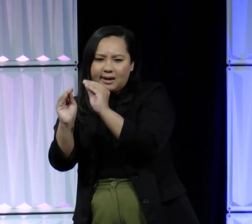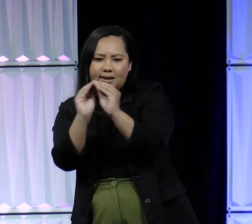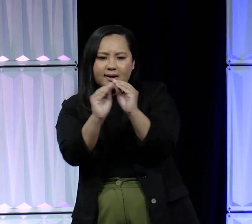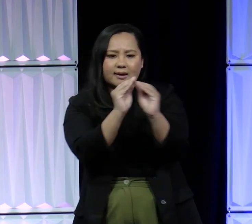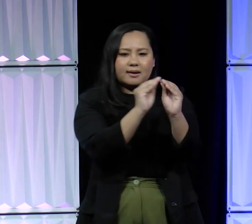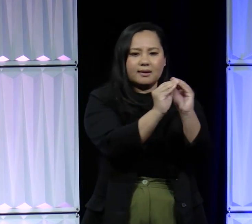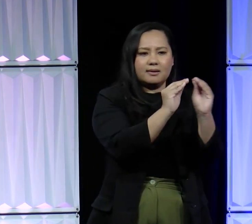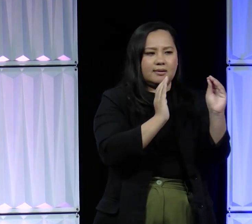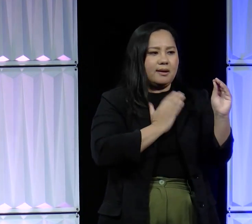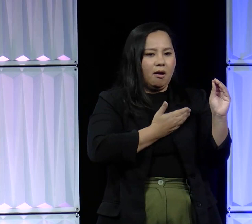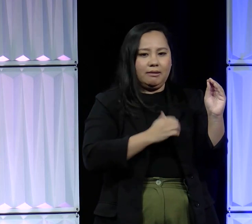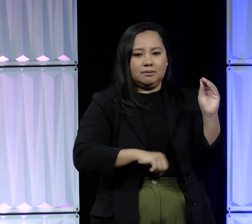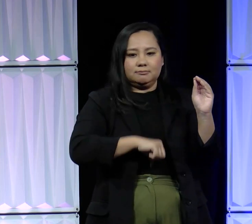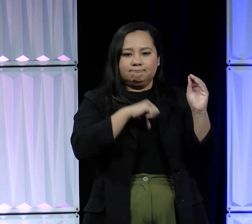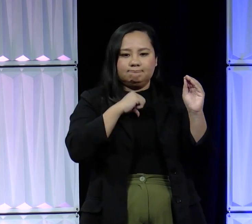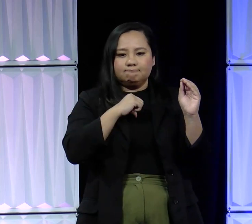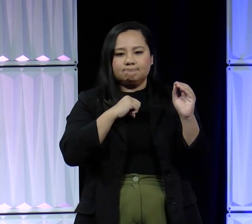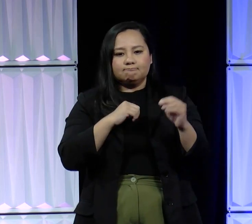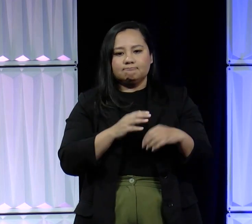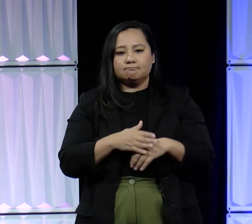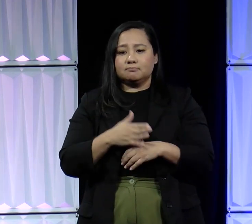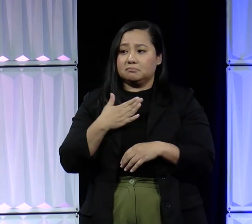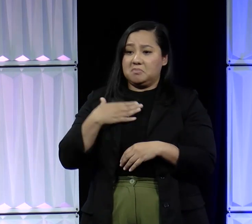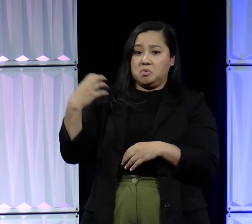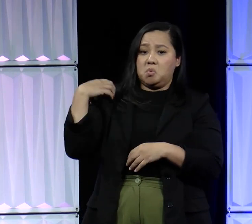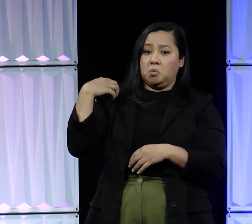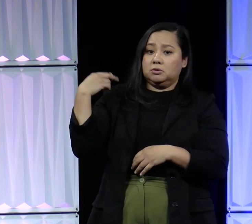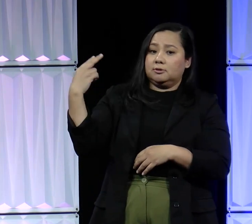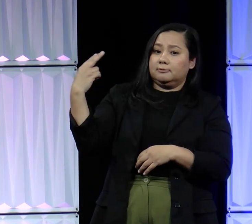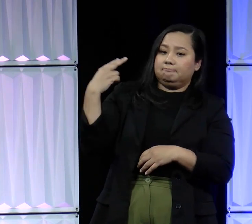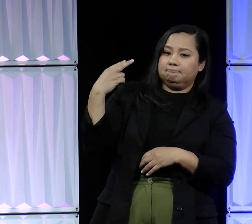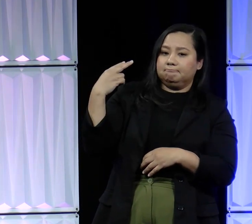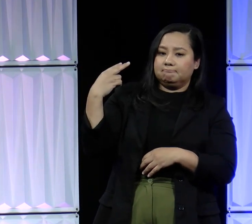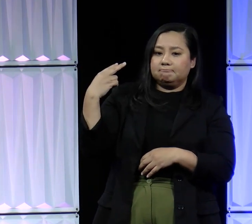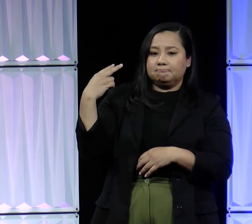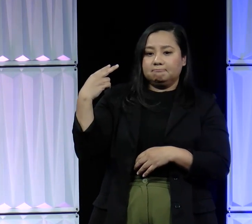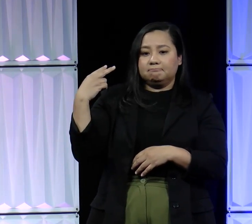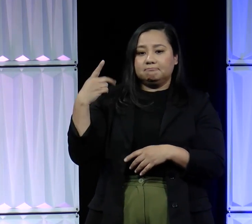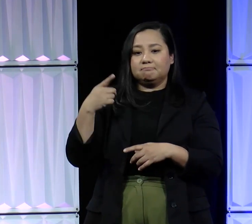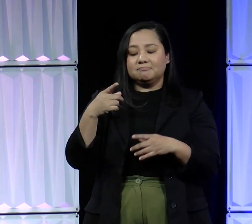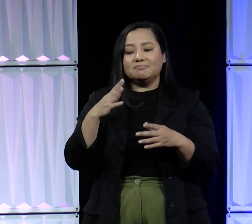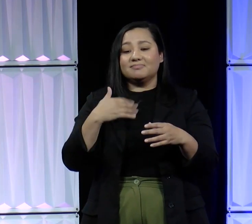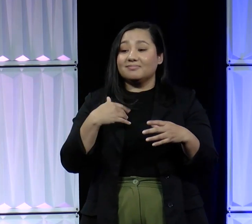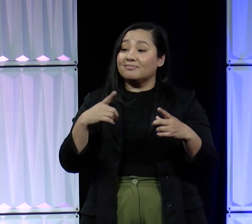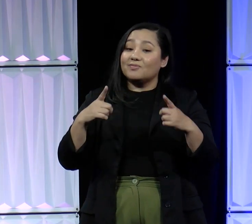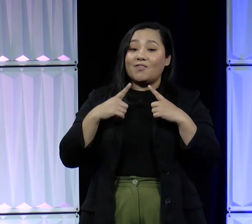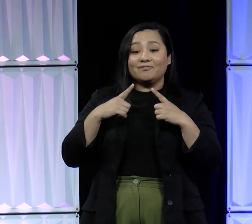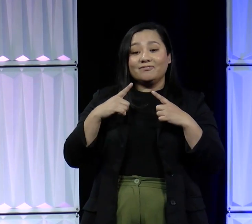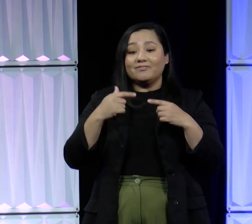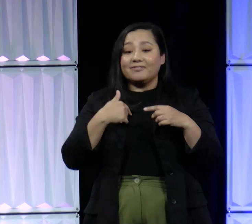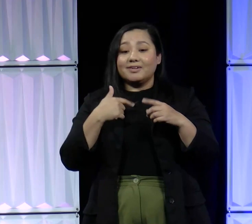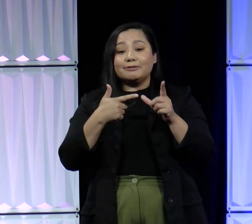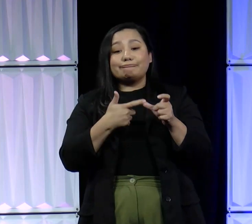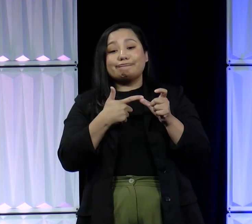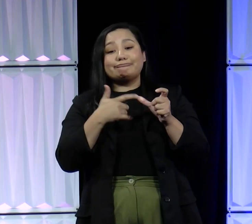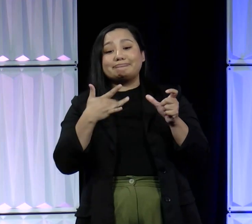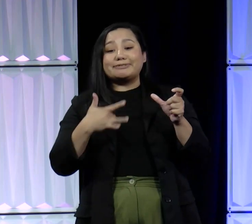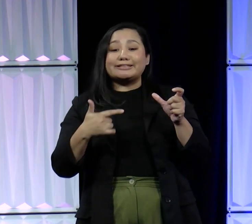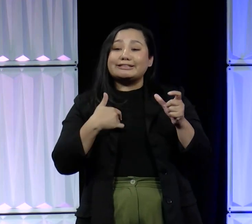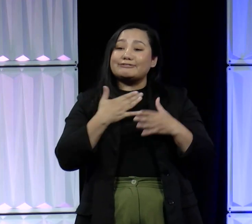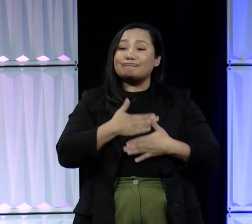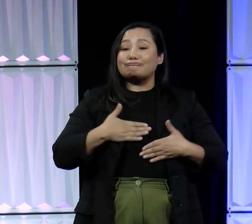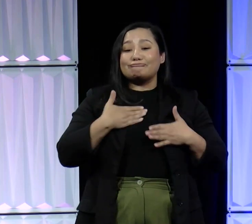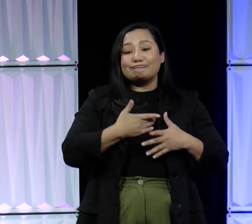off days for 5 miles in the hills. I was also a strategist by nature. I enjoyed running in a